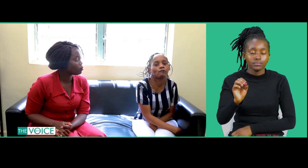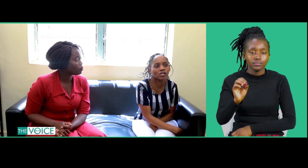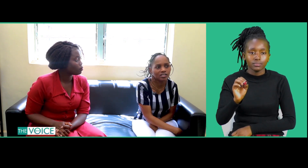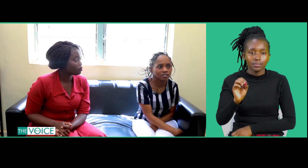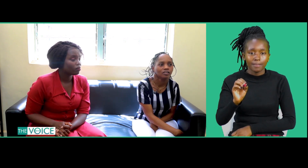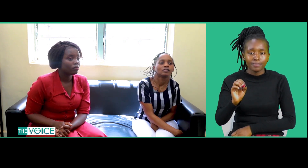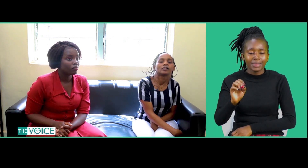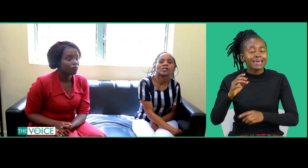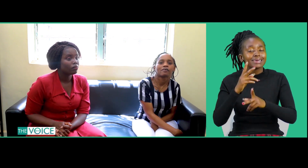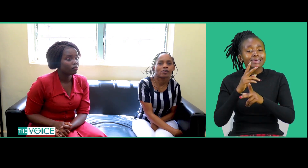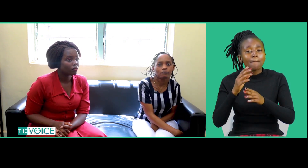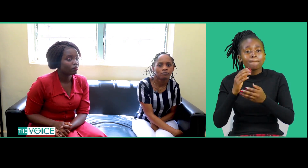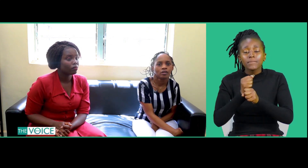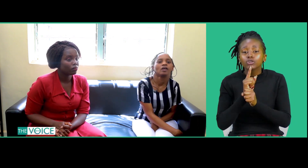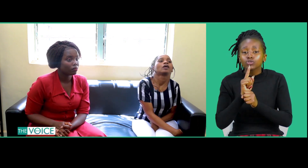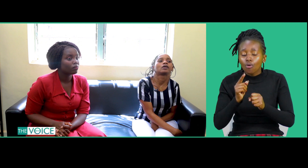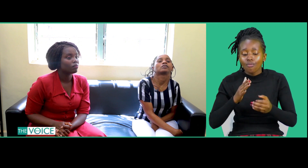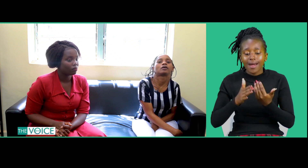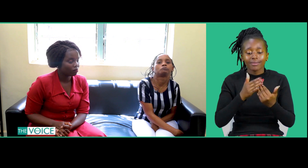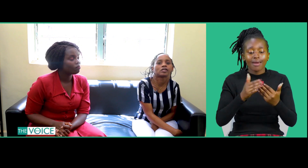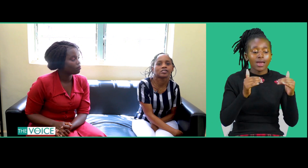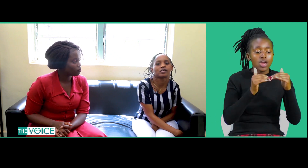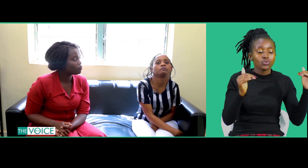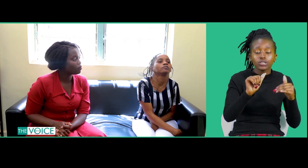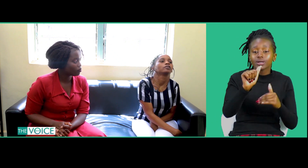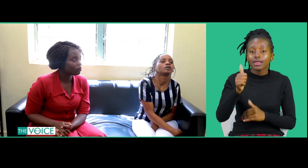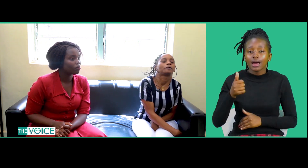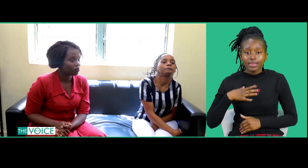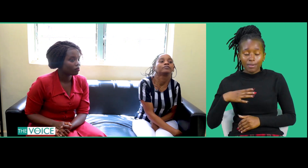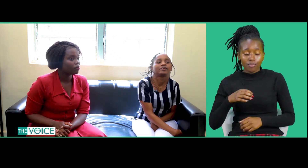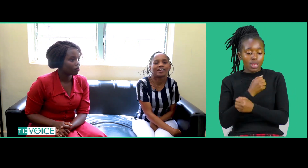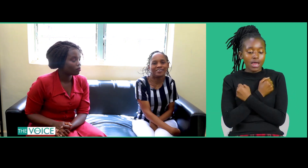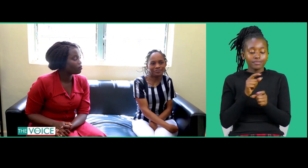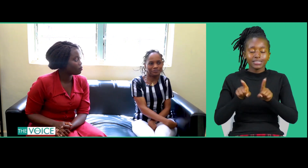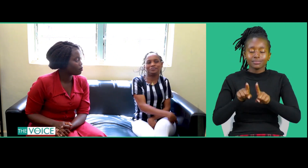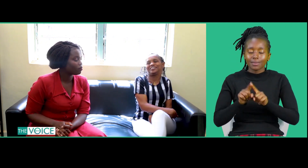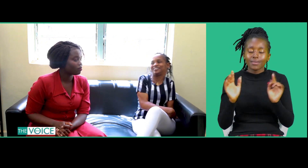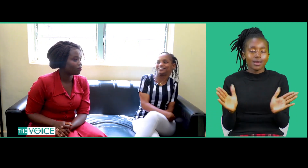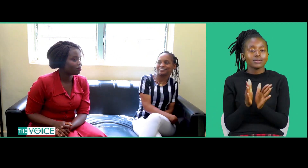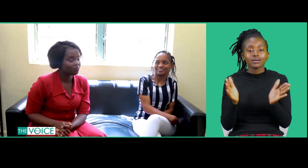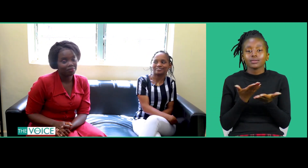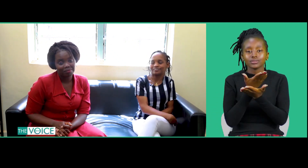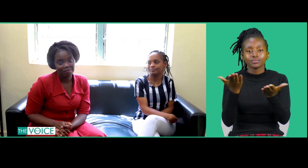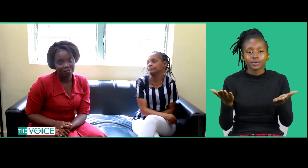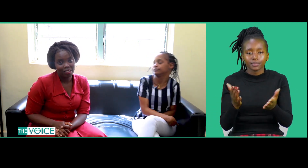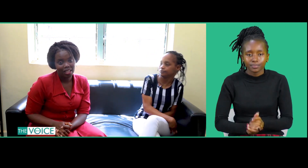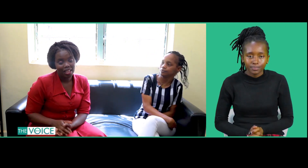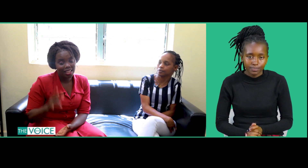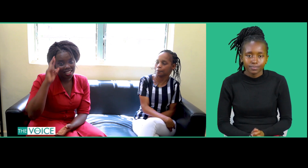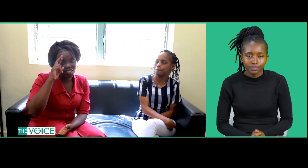them equally, love them, and embrace them. Yeah.